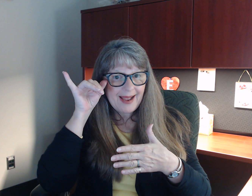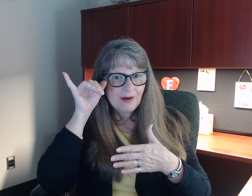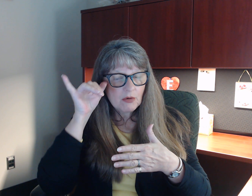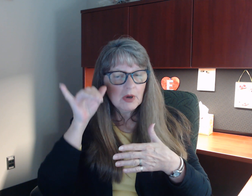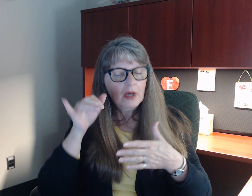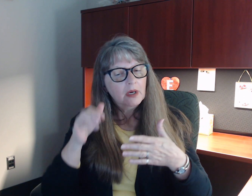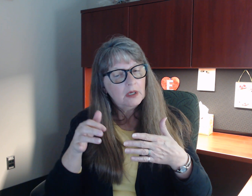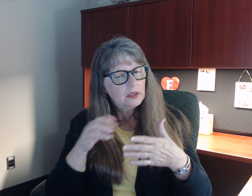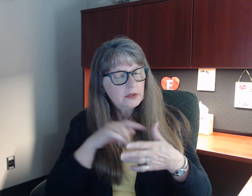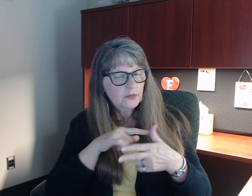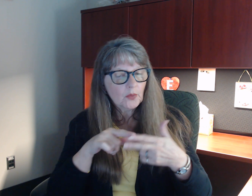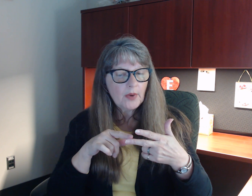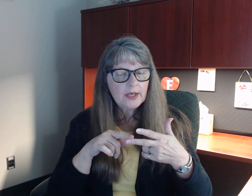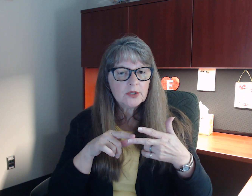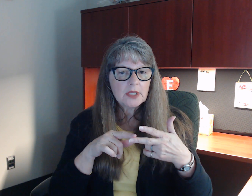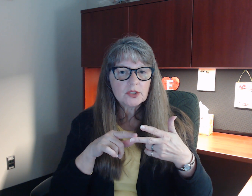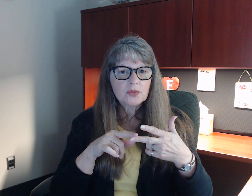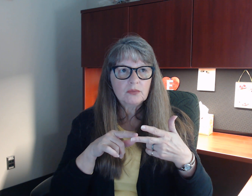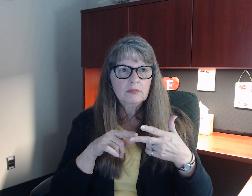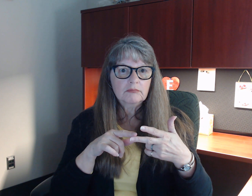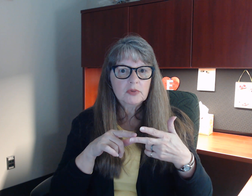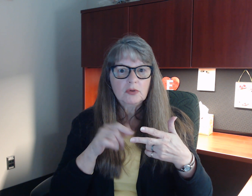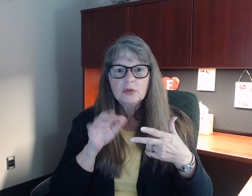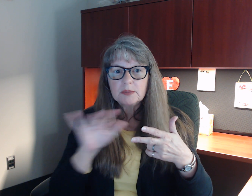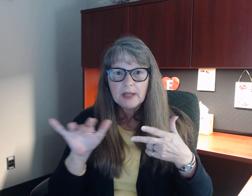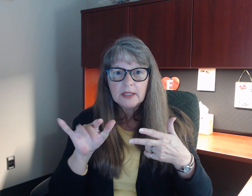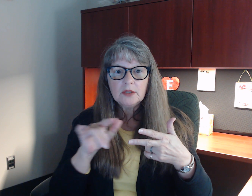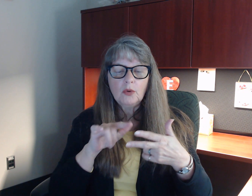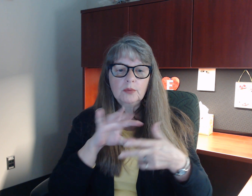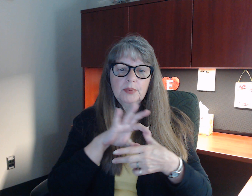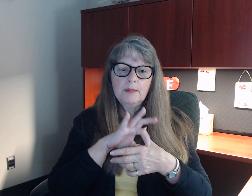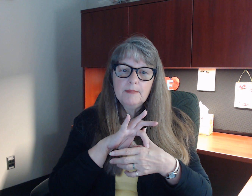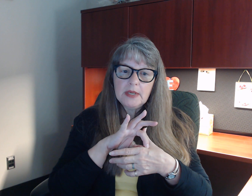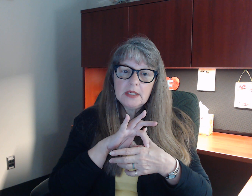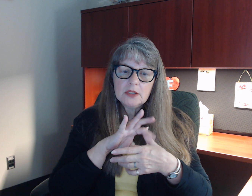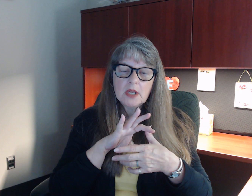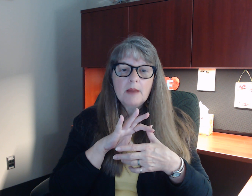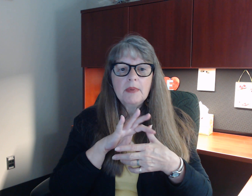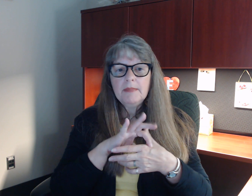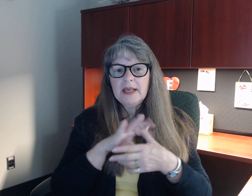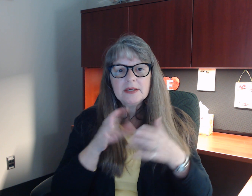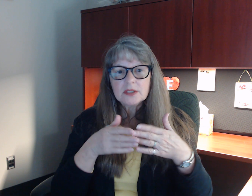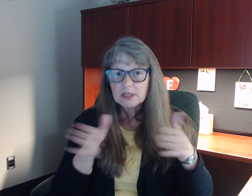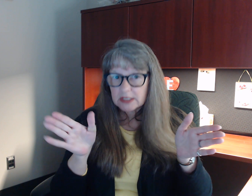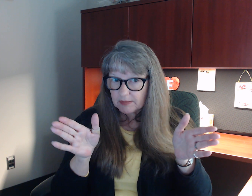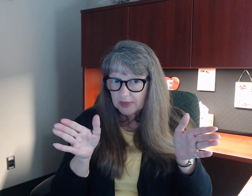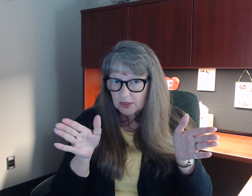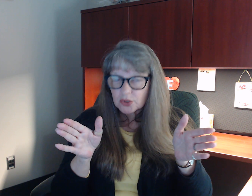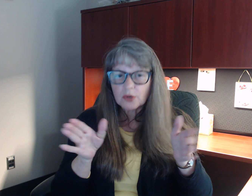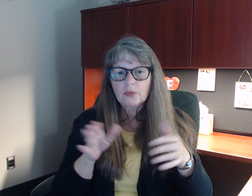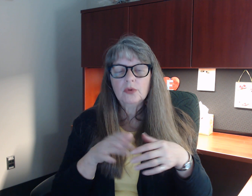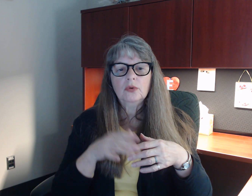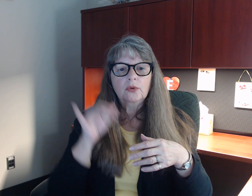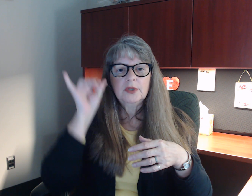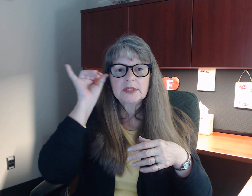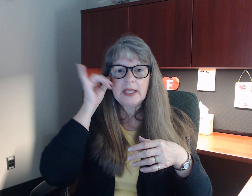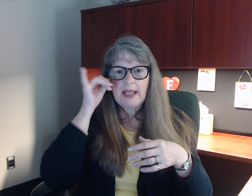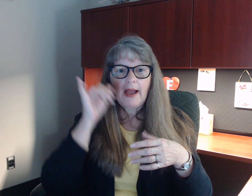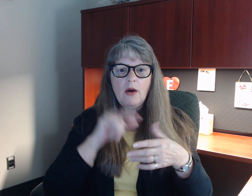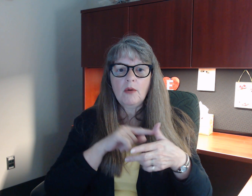cow, different ways. That's so you can spell it or put meat. But meat is something in general, or you could say cow. But I